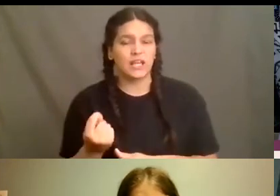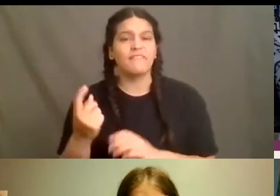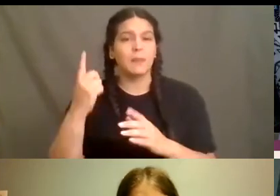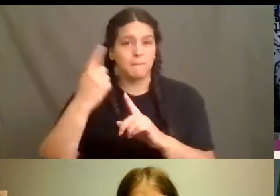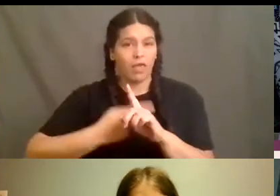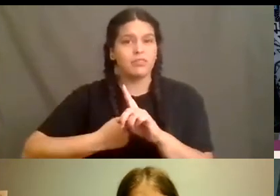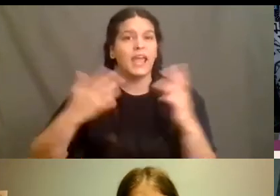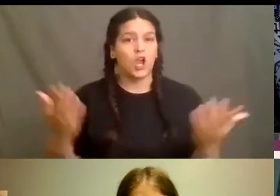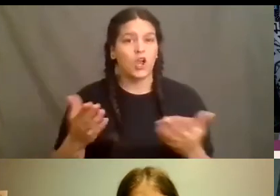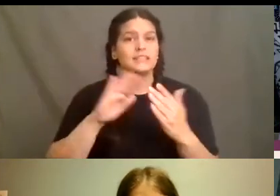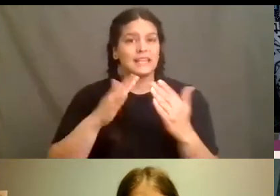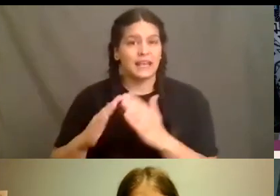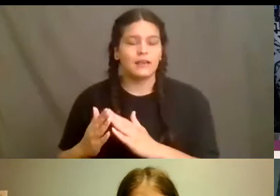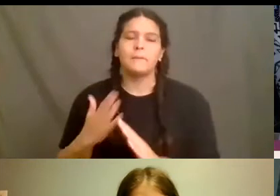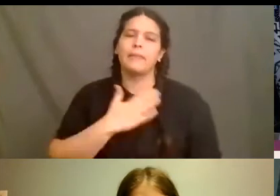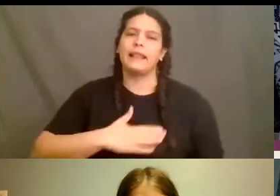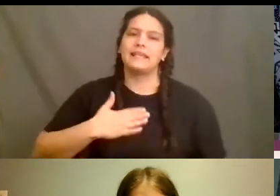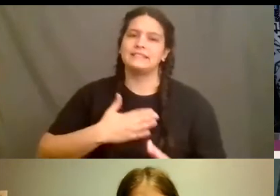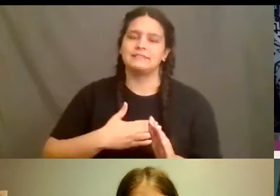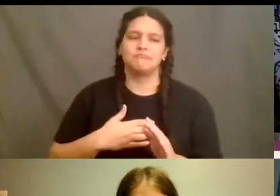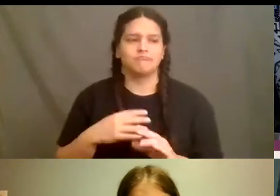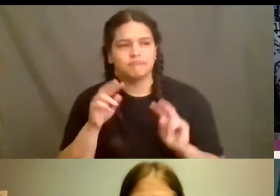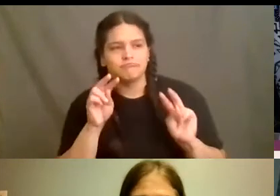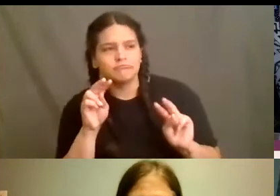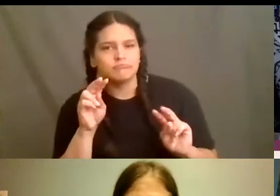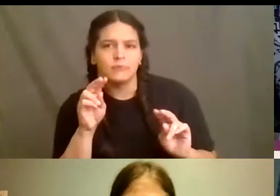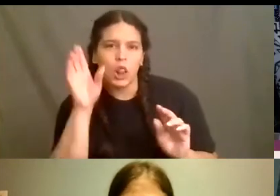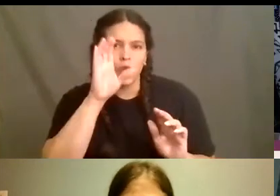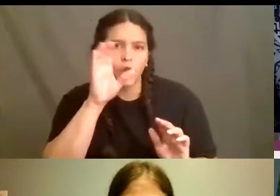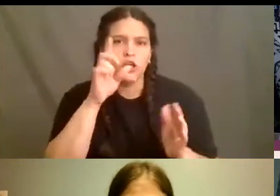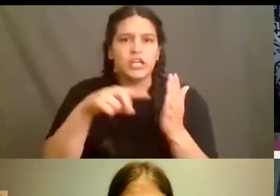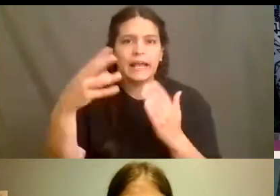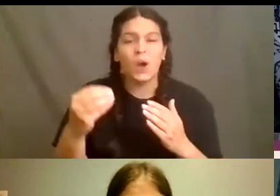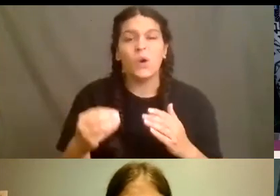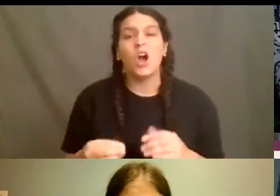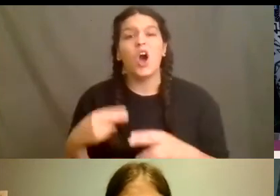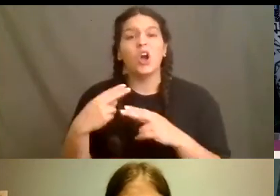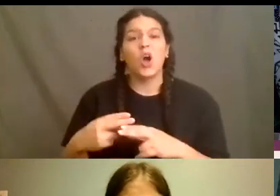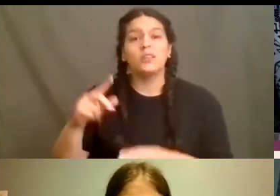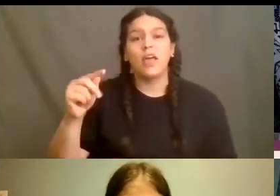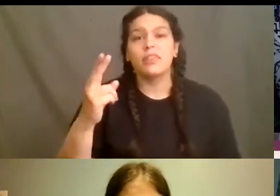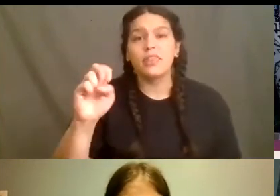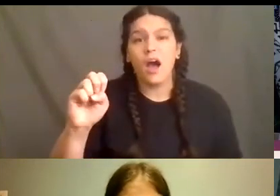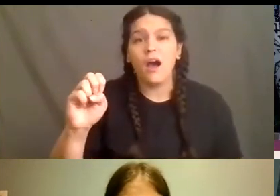city. So please check it out. Check the website called The 1428 Poets.